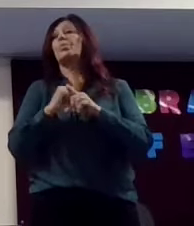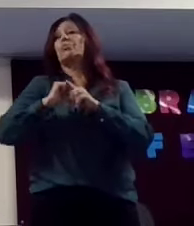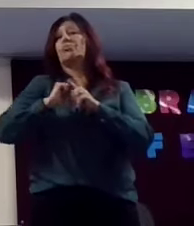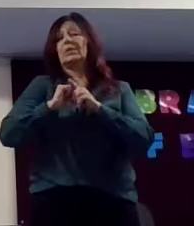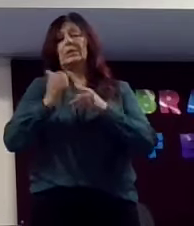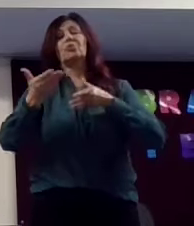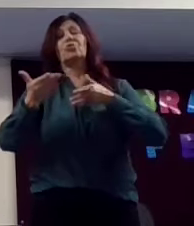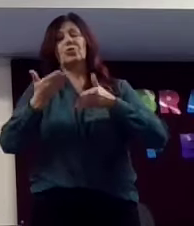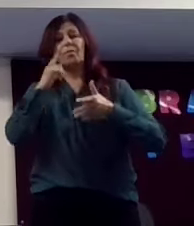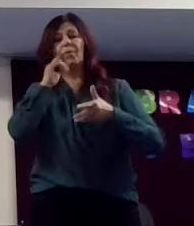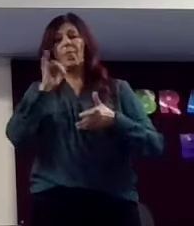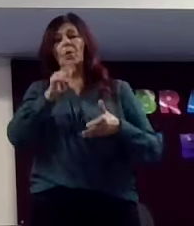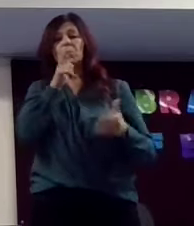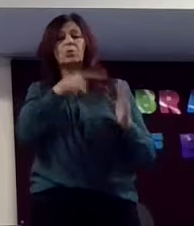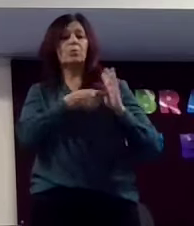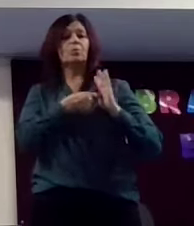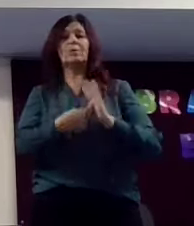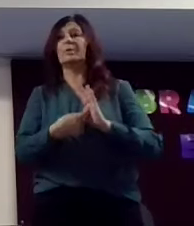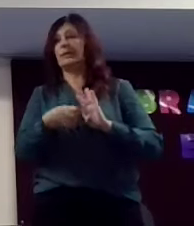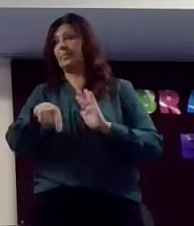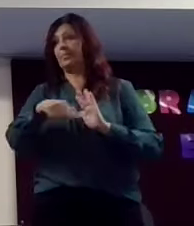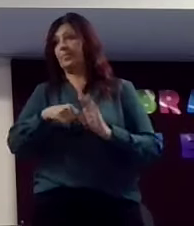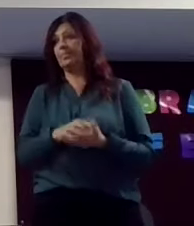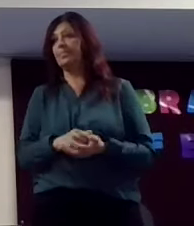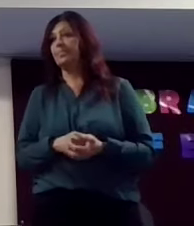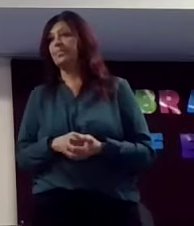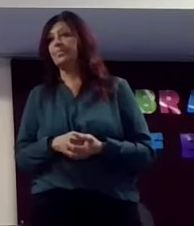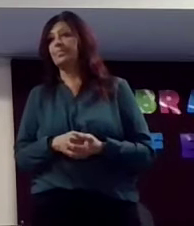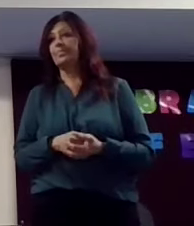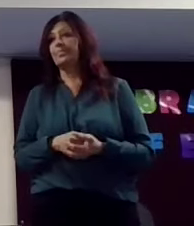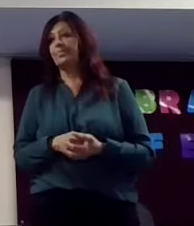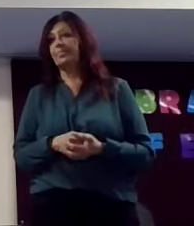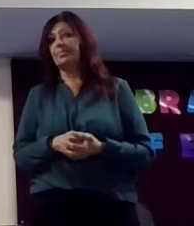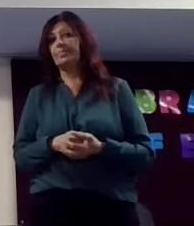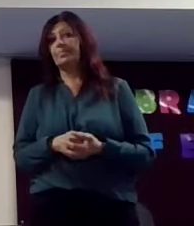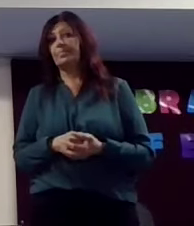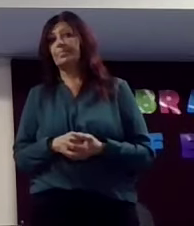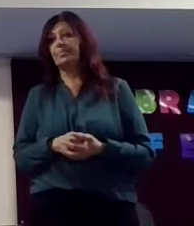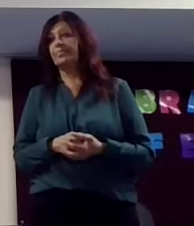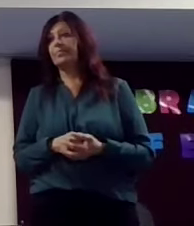and services for those who are representing these families, and we go from there.